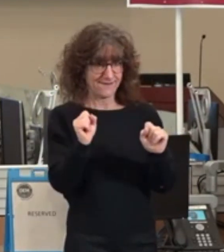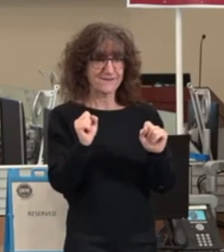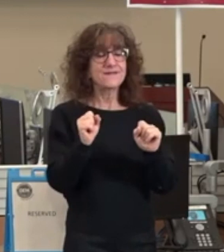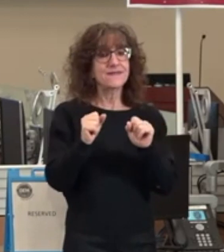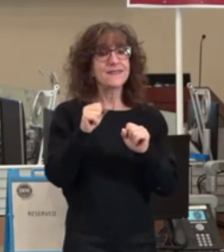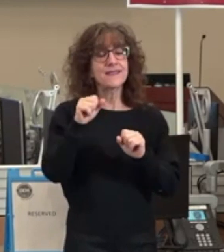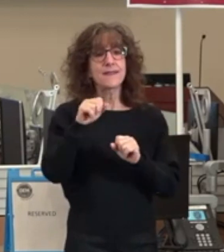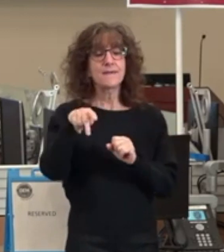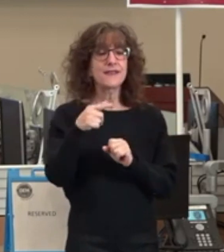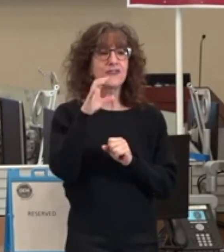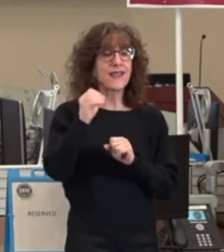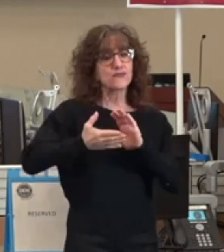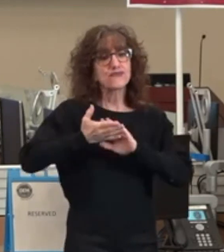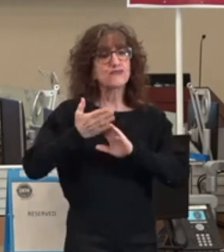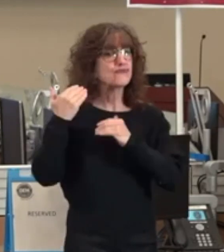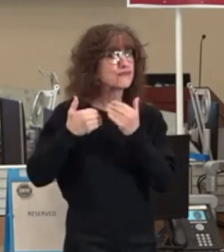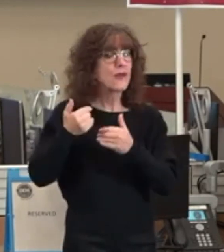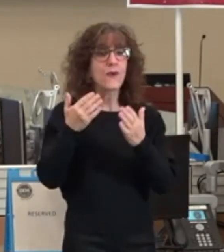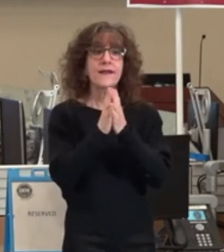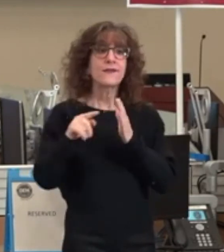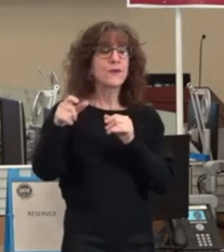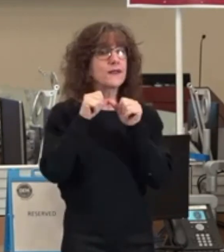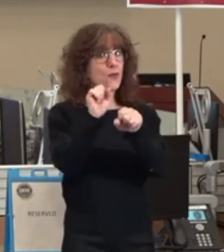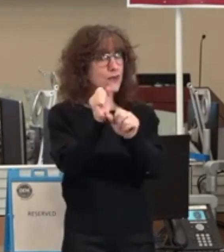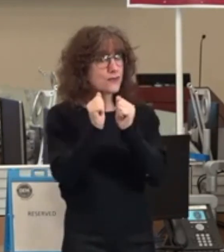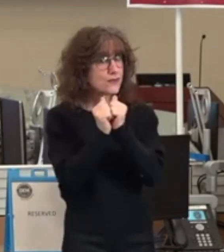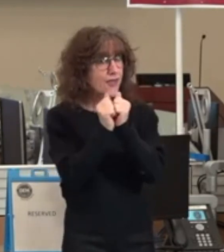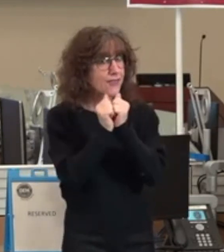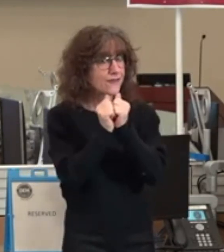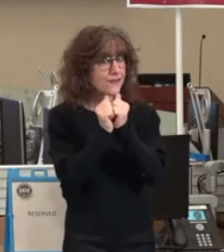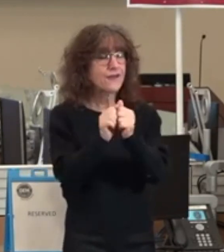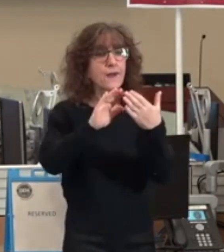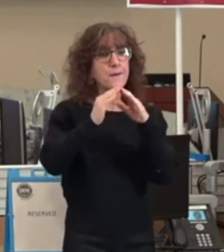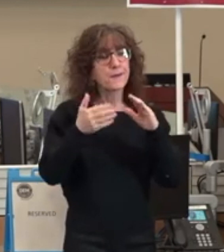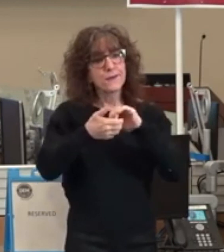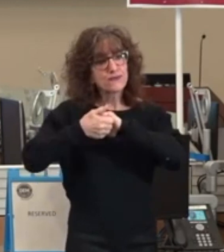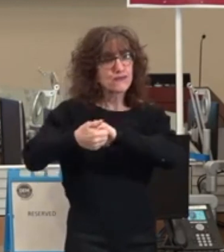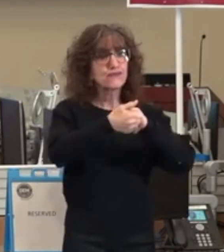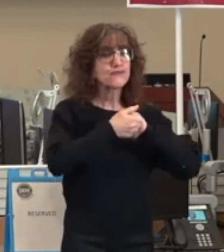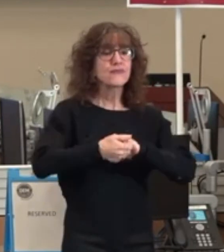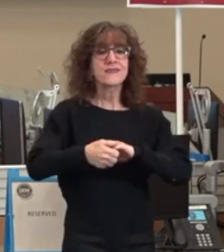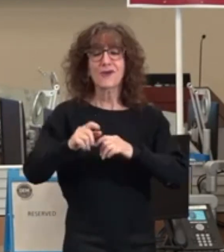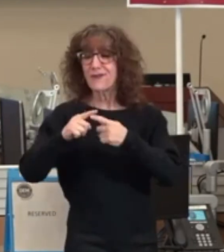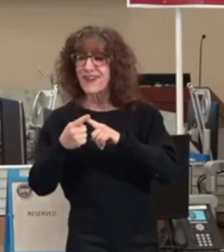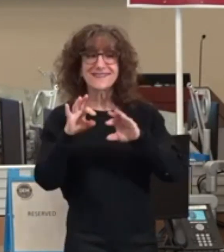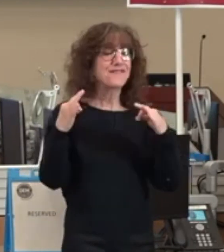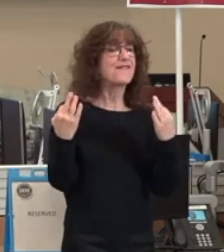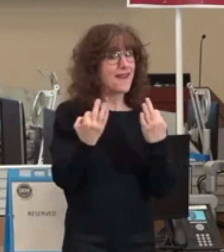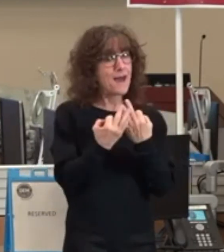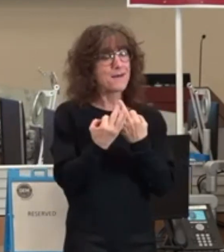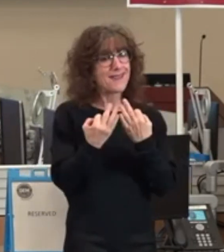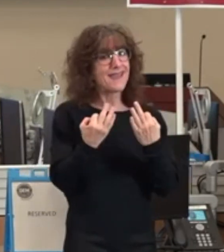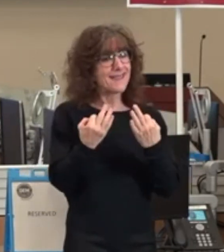going, we're also just asking you to continue to work together as a community so that we keep our friends and our family members.